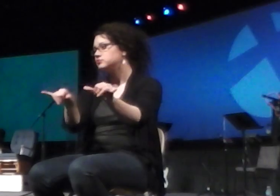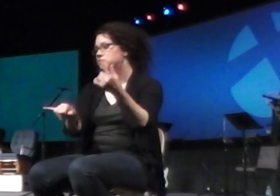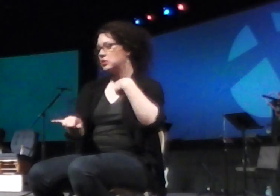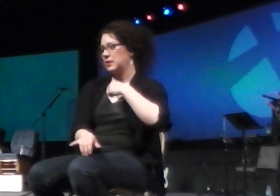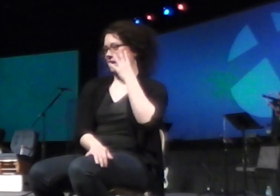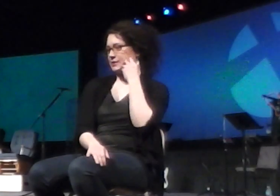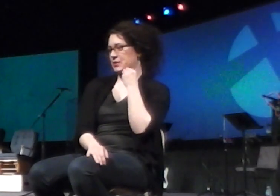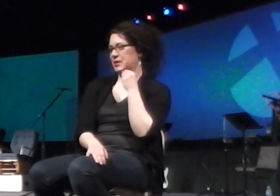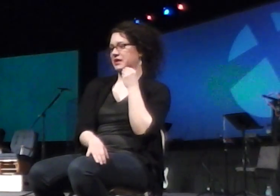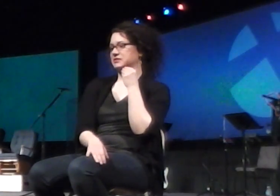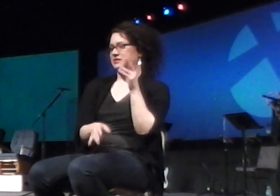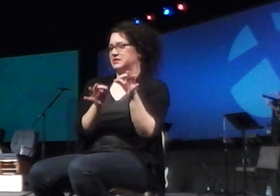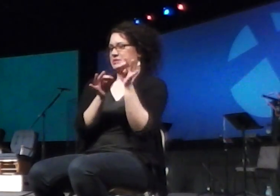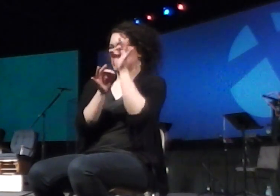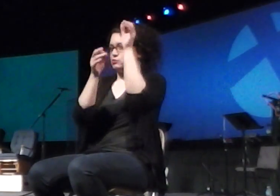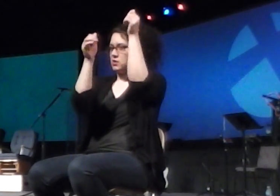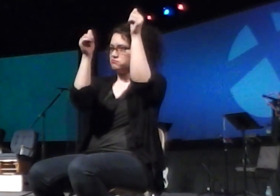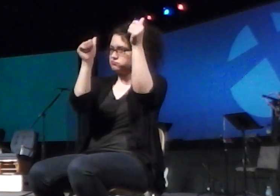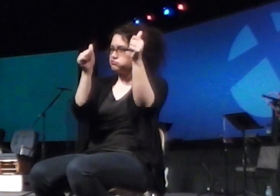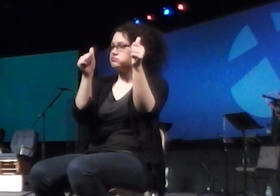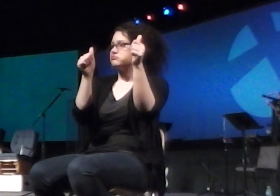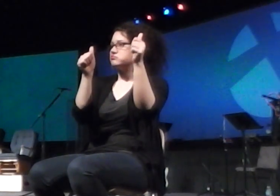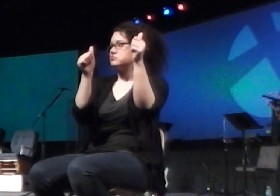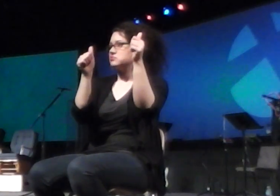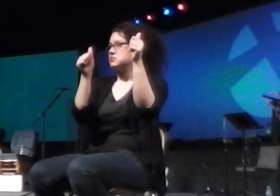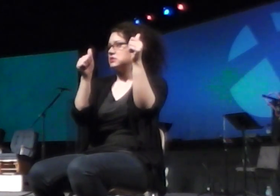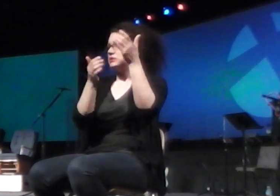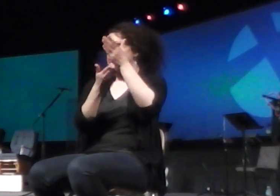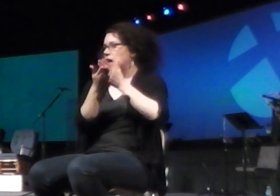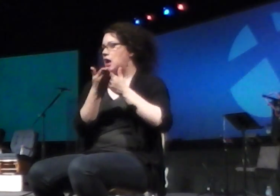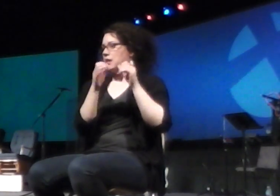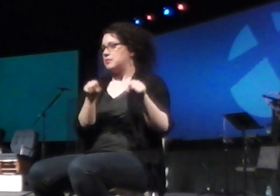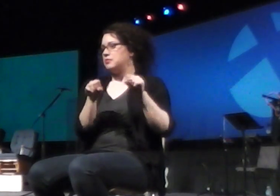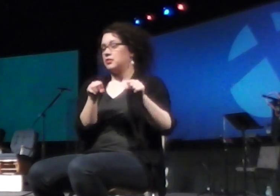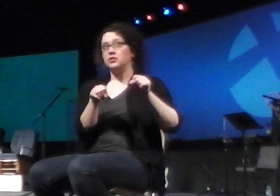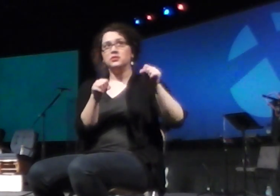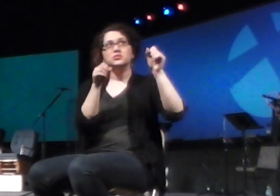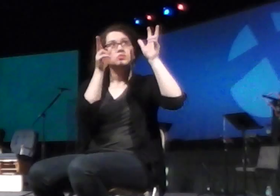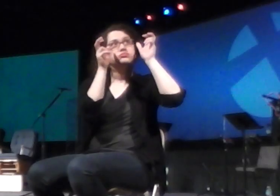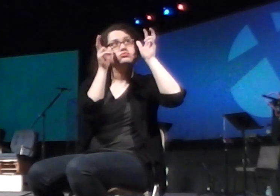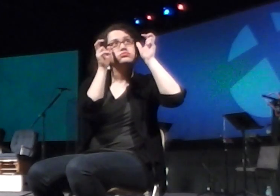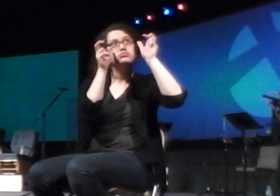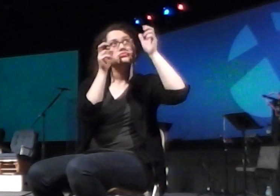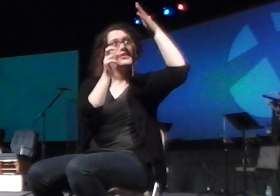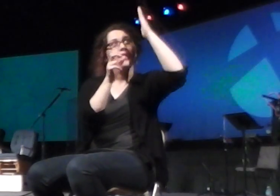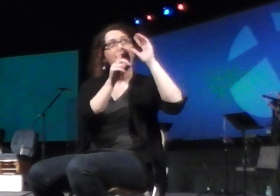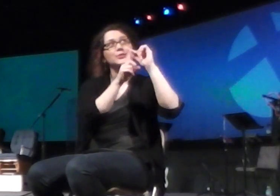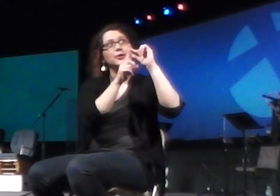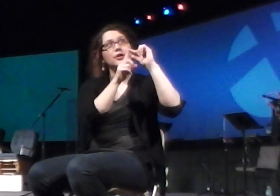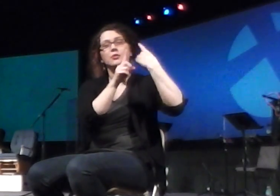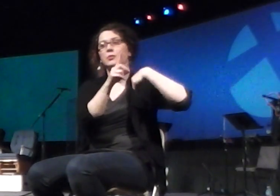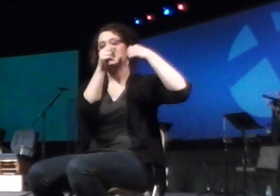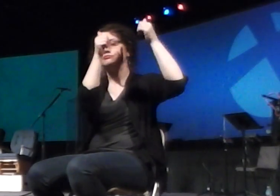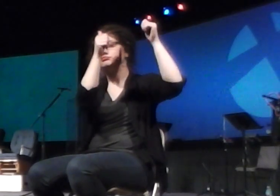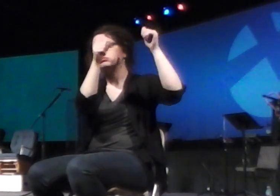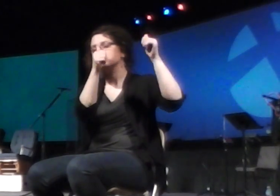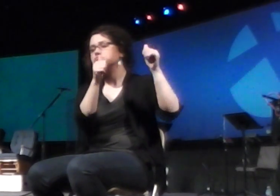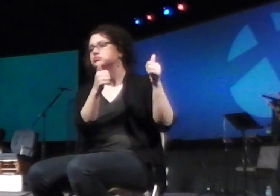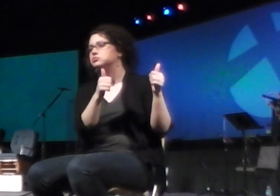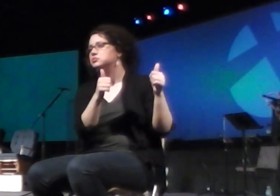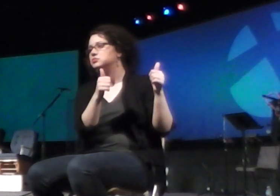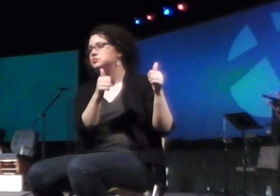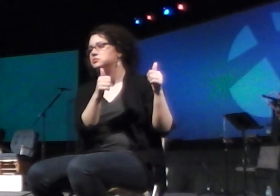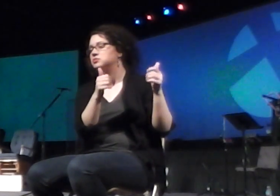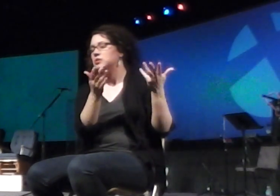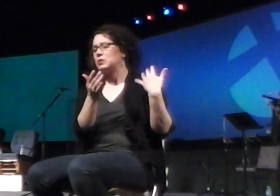experience some spiritual presbycusis. We lose some of the ability to hear what God's saying. And I can't tell